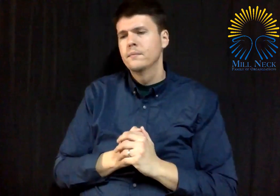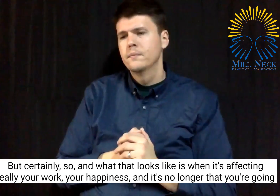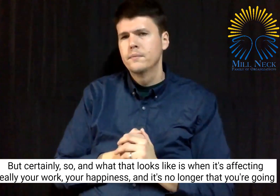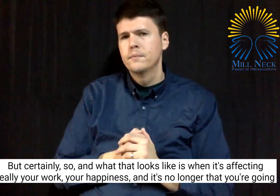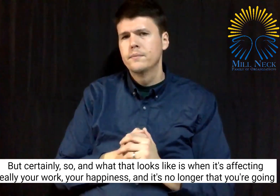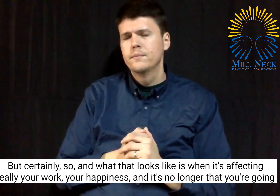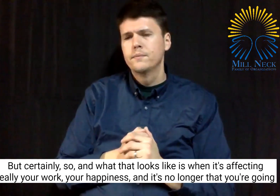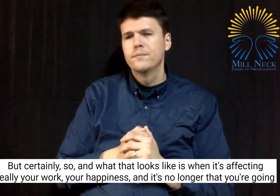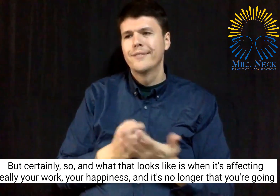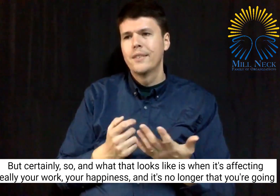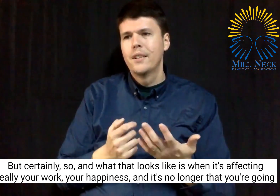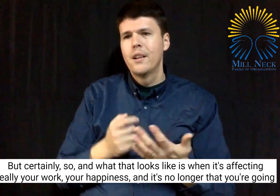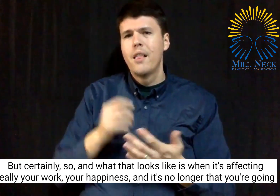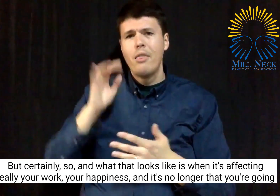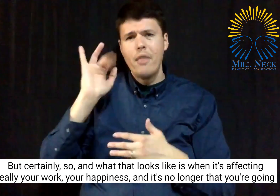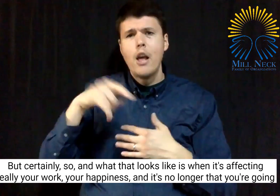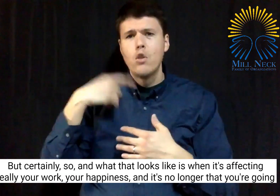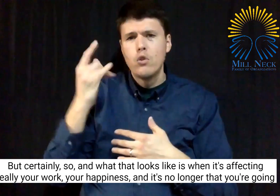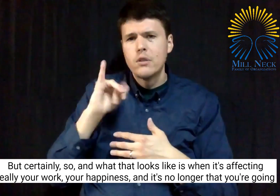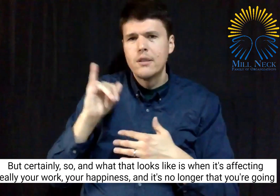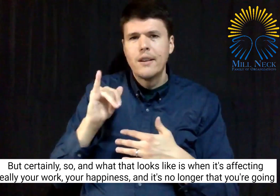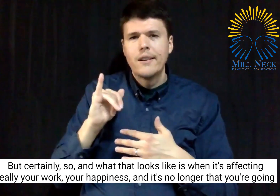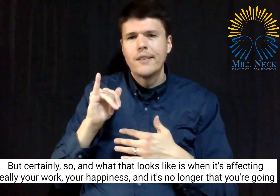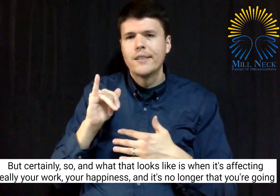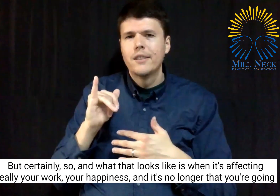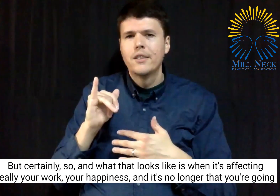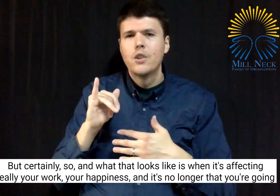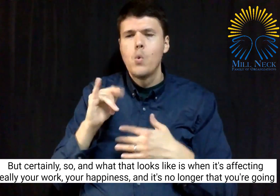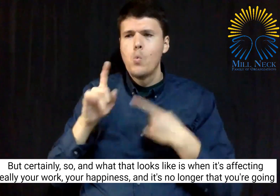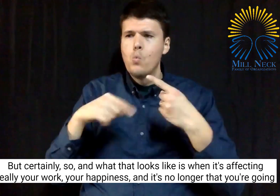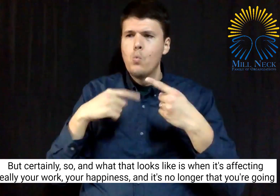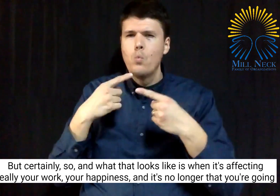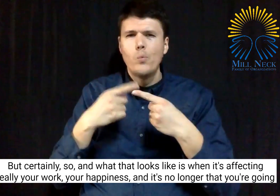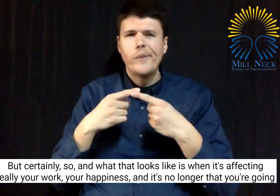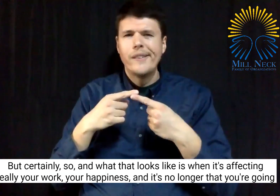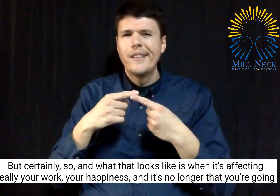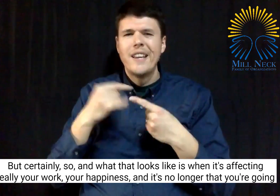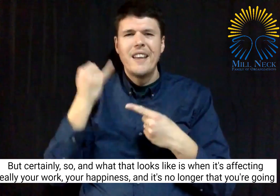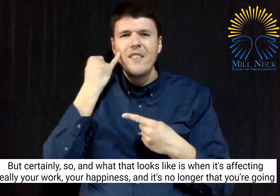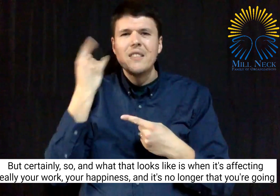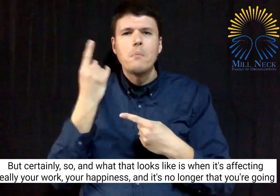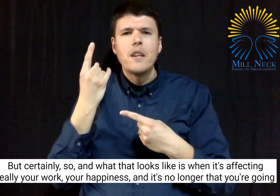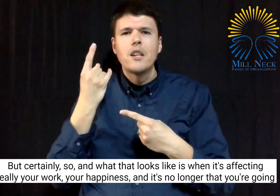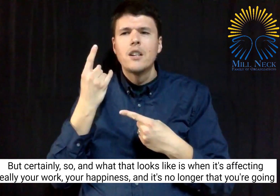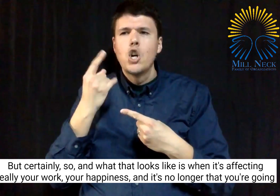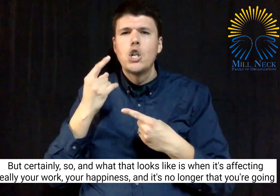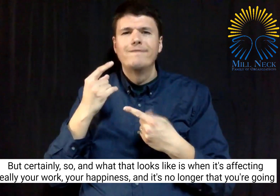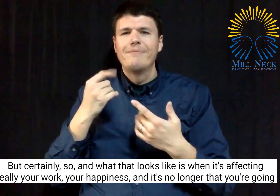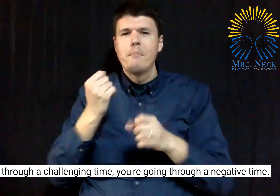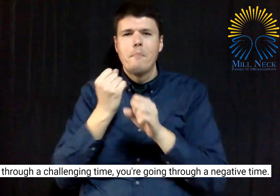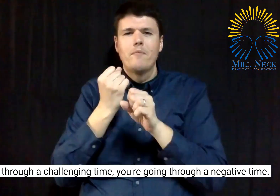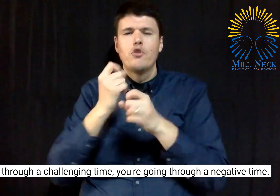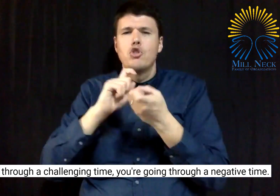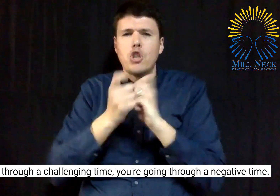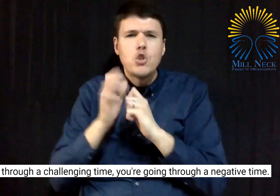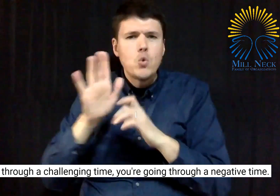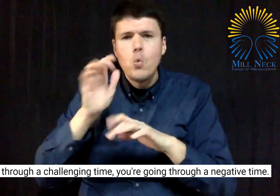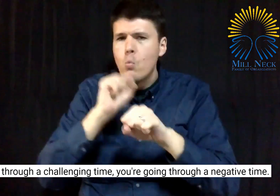But certainly, and what that looks like is when it's affecting really your work, your happiness, and it's no longer that you're going through a challenging time, you're going through a